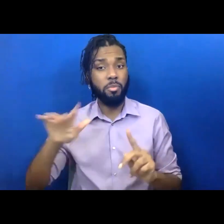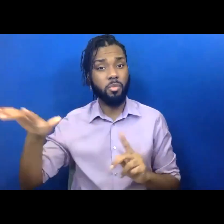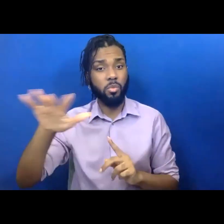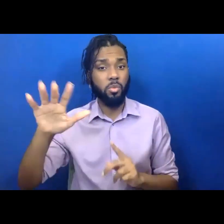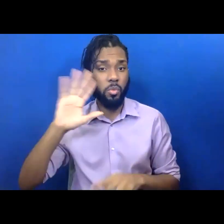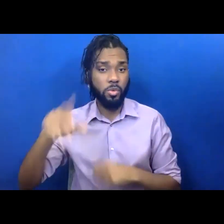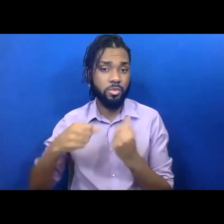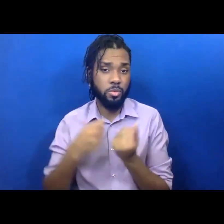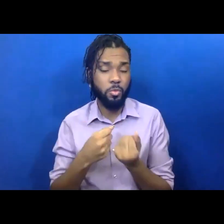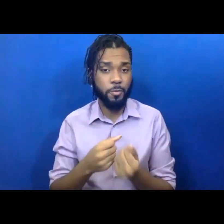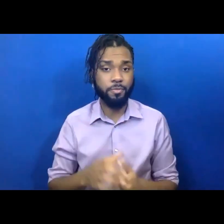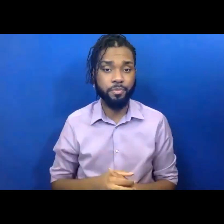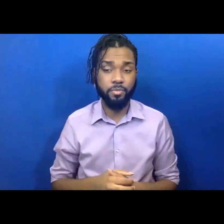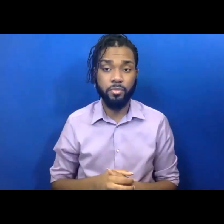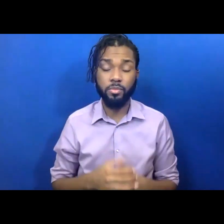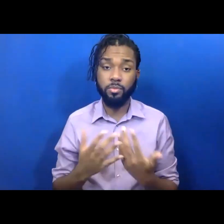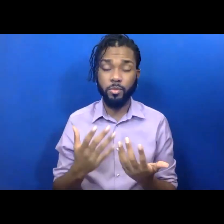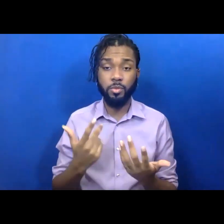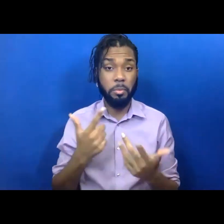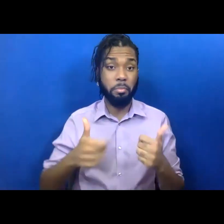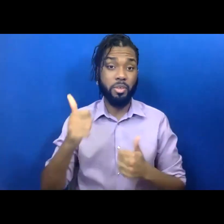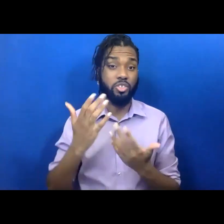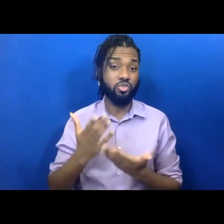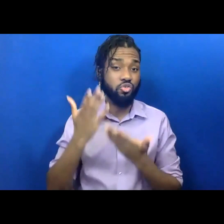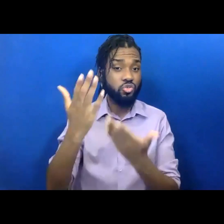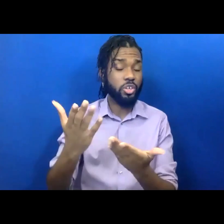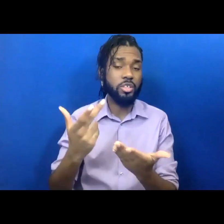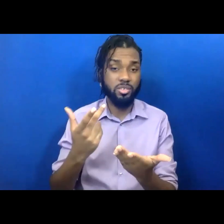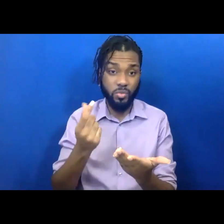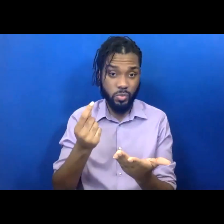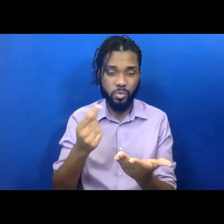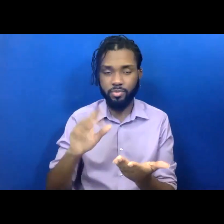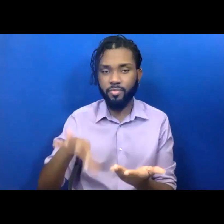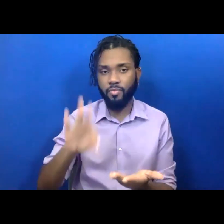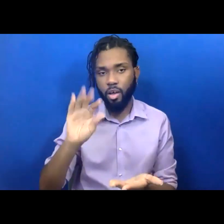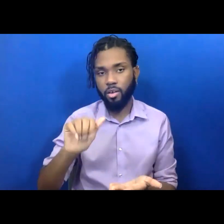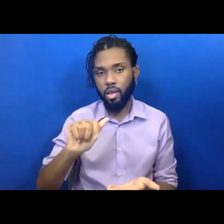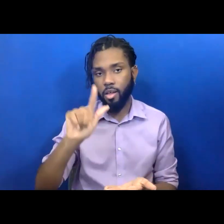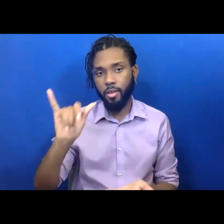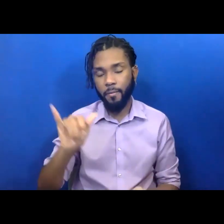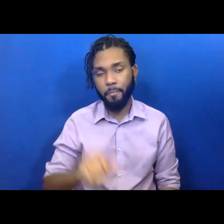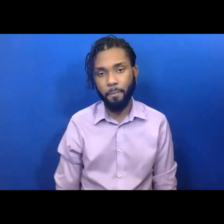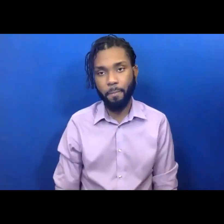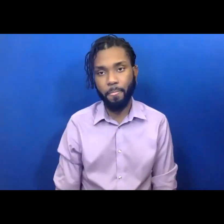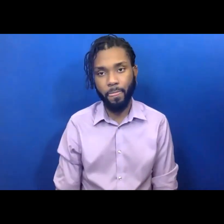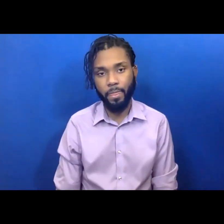supportive. So I would say that the biggest suggestion I would have is to find allies.